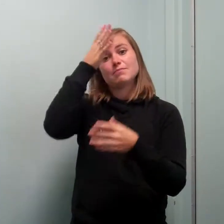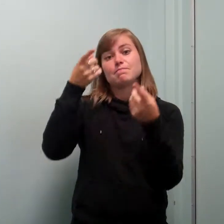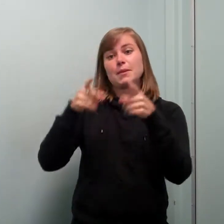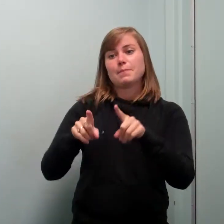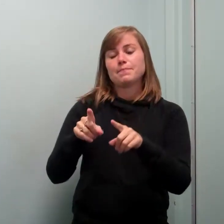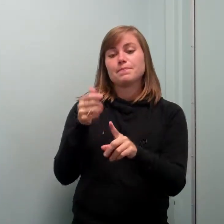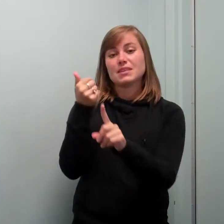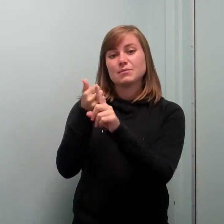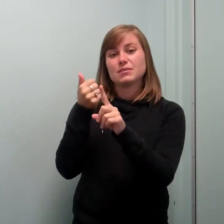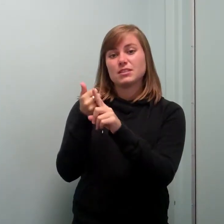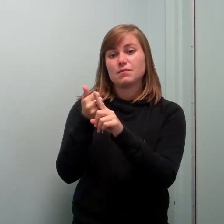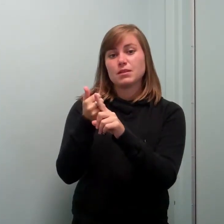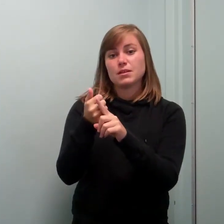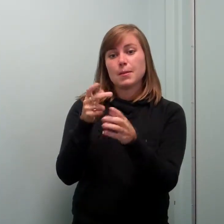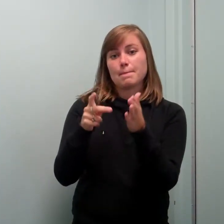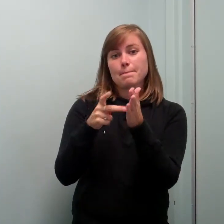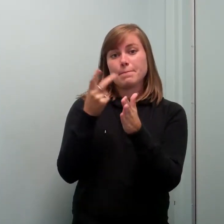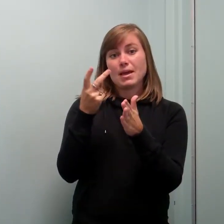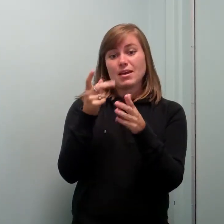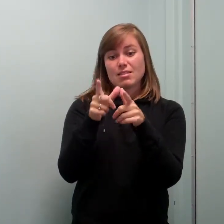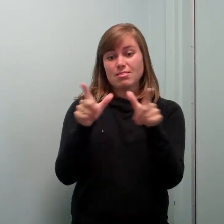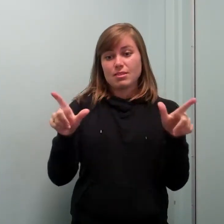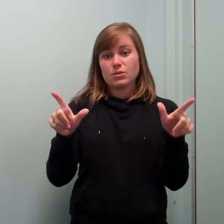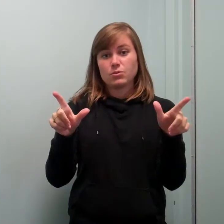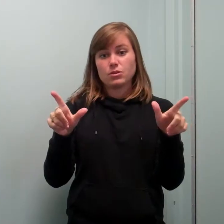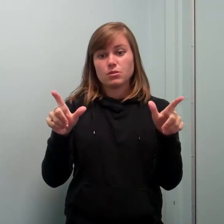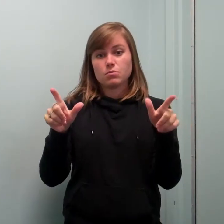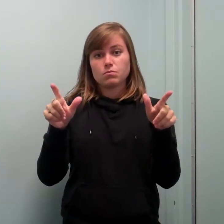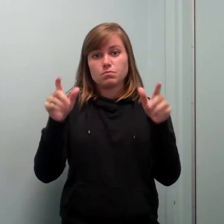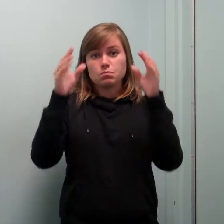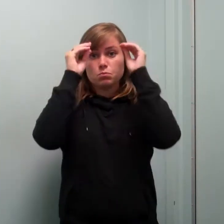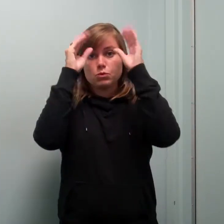bilingual college professor. His hobbies were chess, bridge, and writing op-eds.